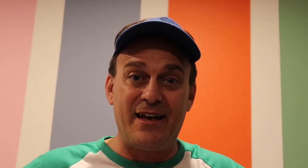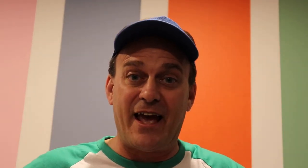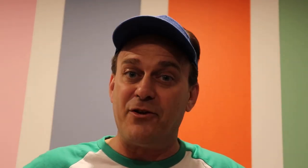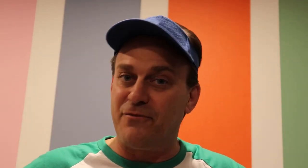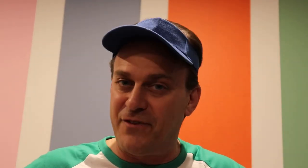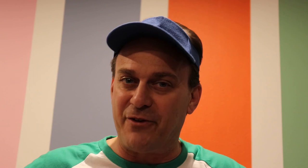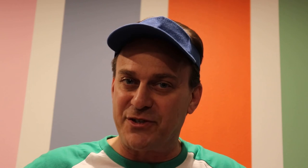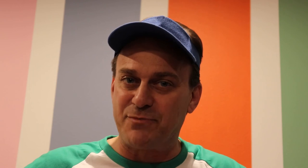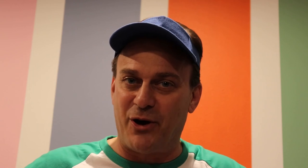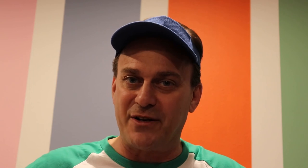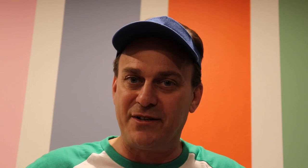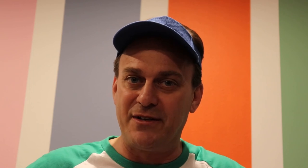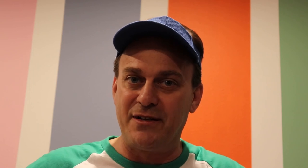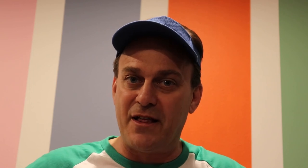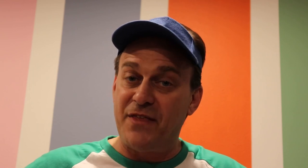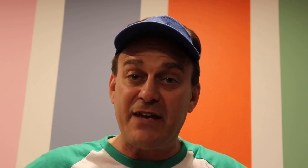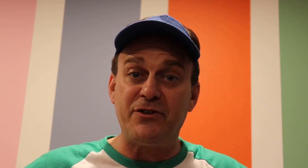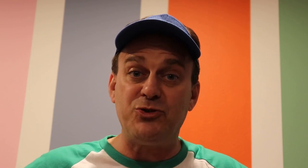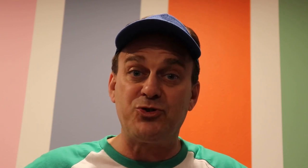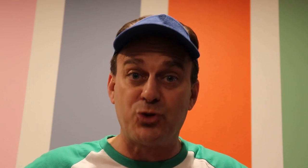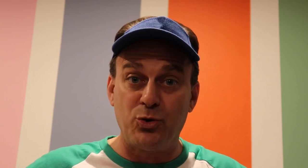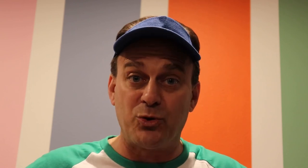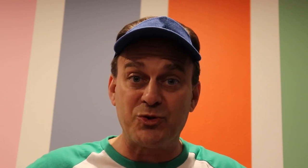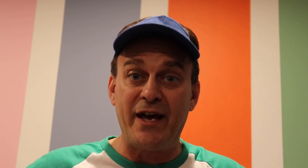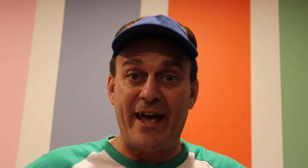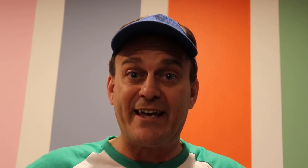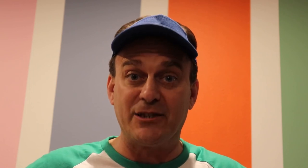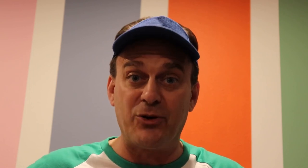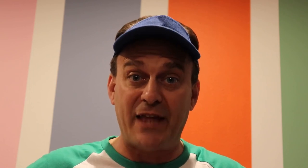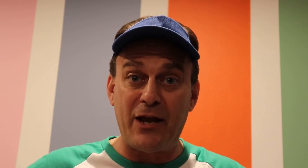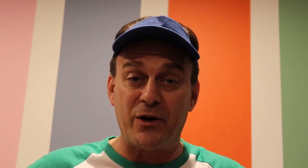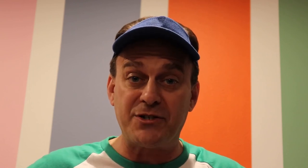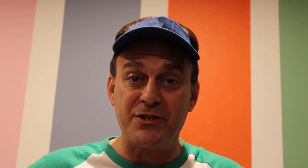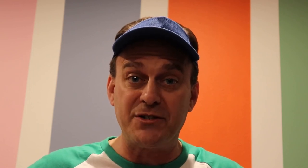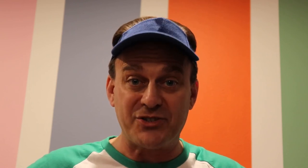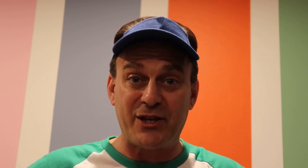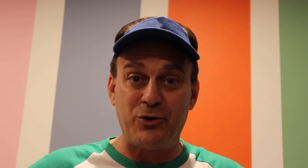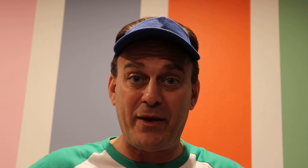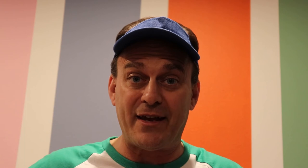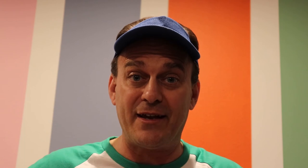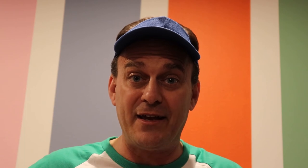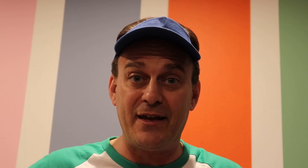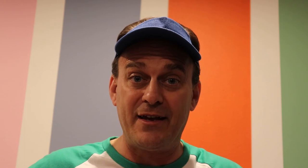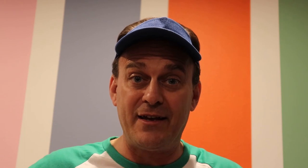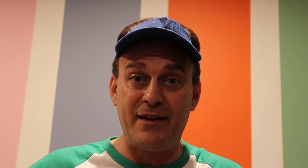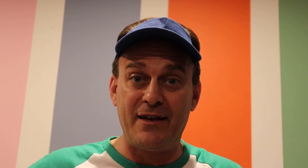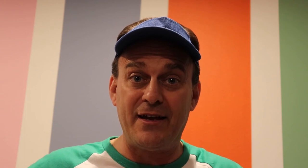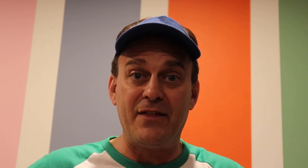and they're very smart. They even use tools and can learn language, just like you and me. They